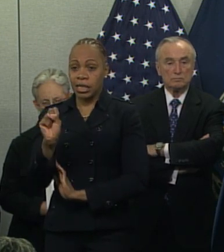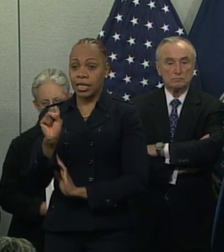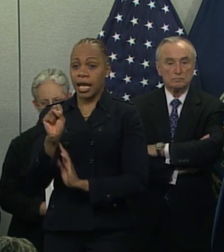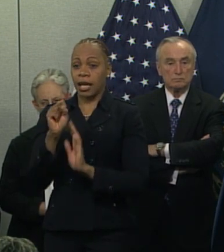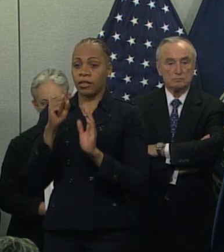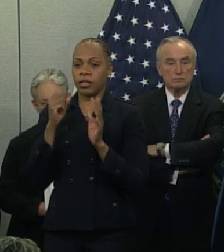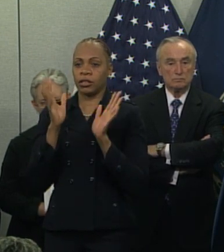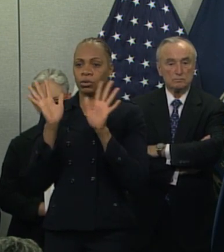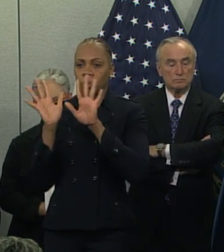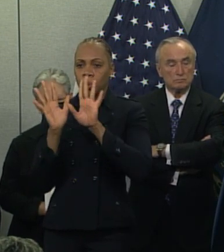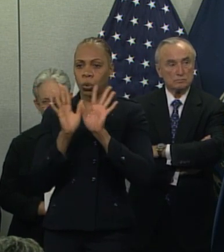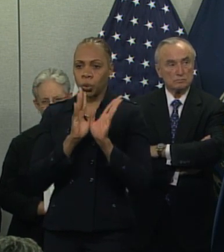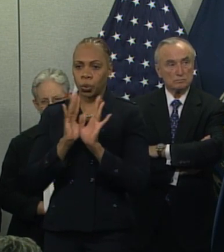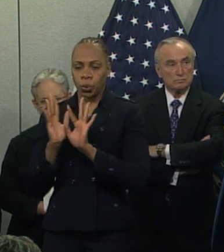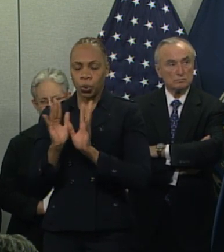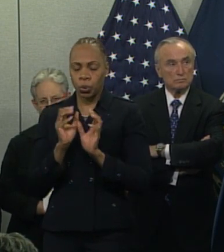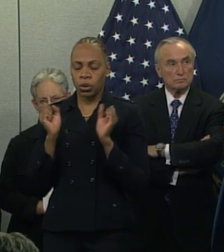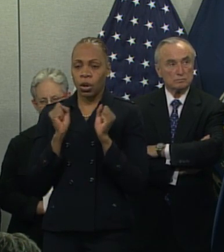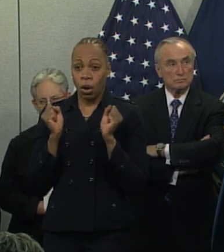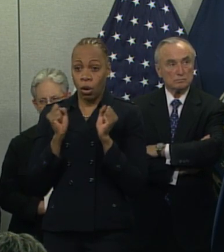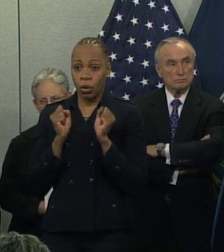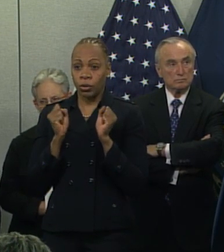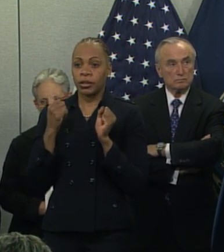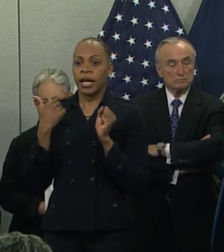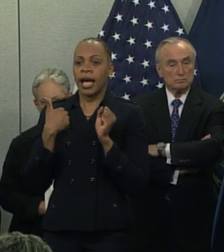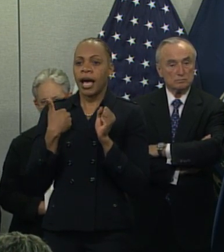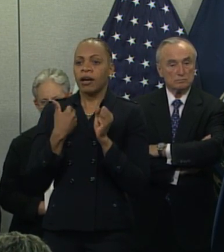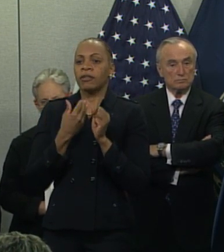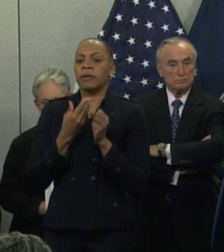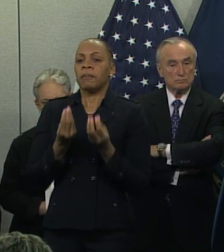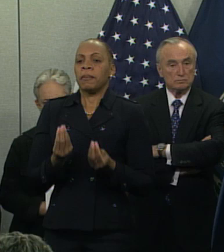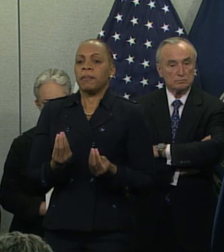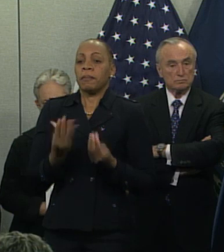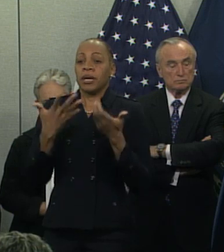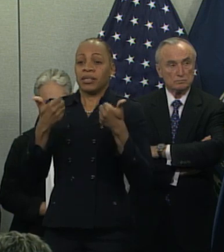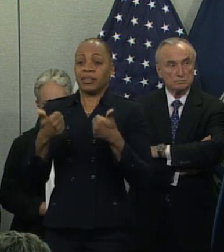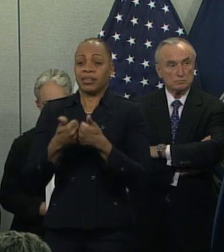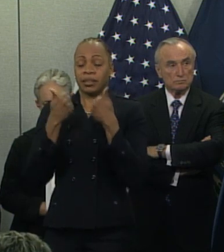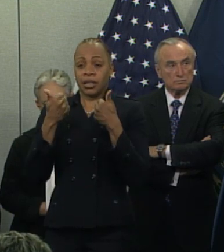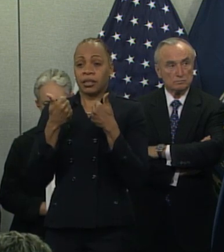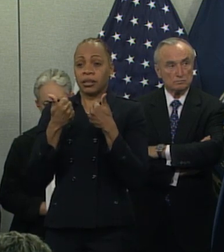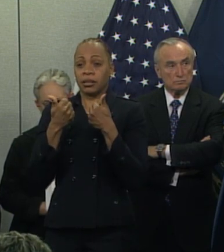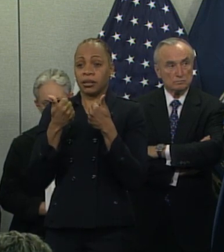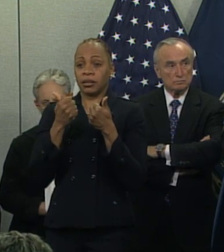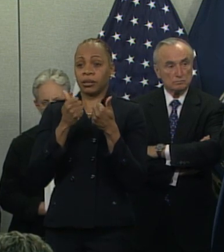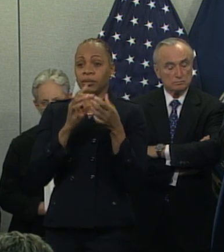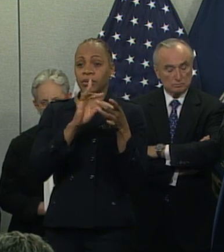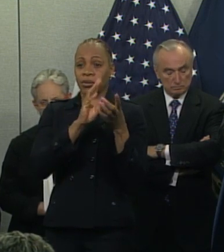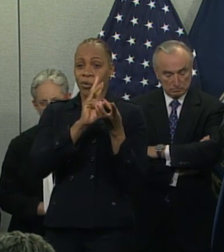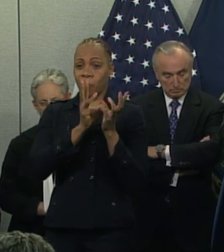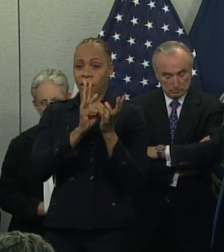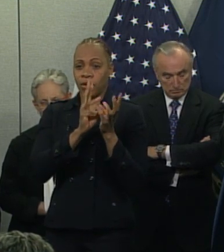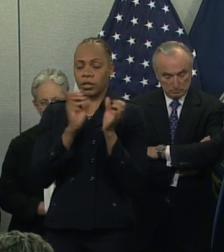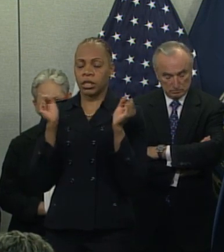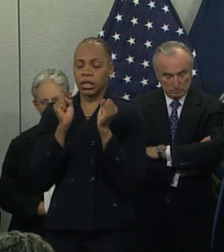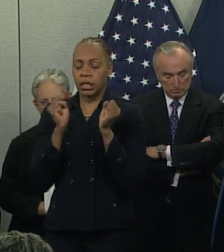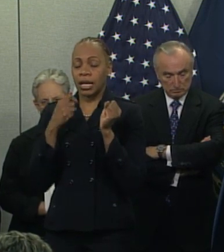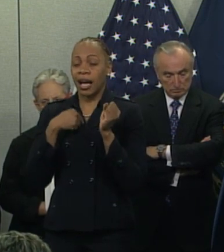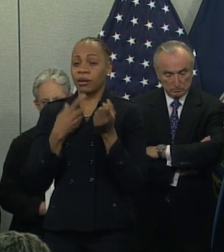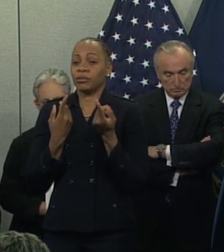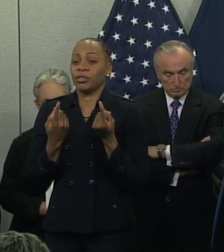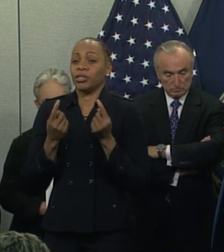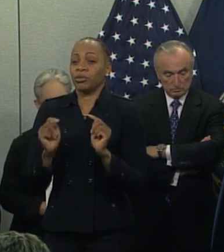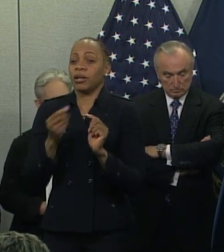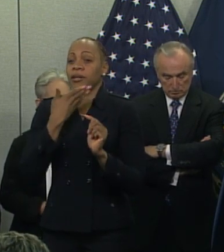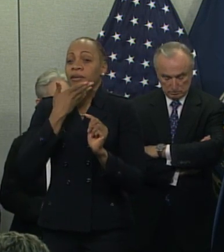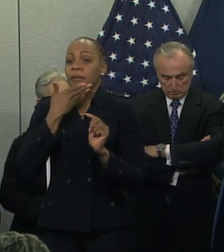chill. There are a host of particular challenges that come with weather that's this cold, and I'm going to do my best to